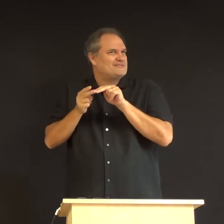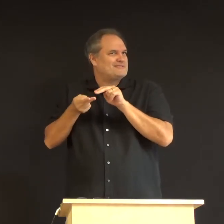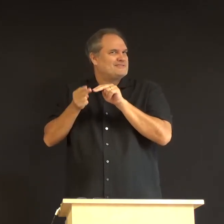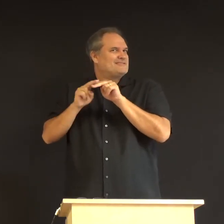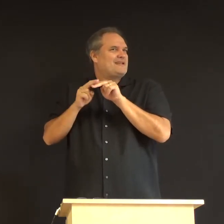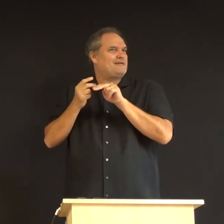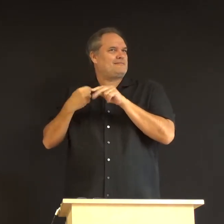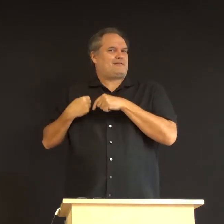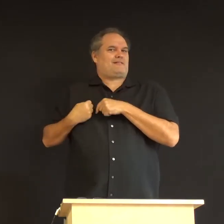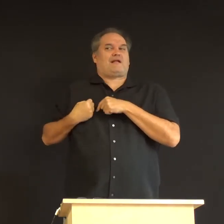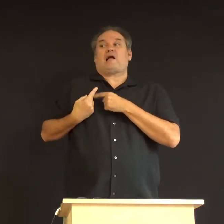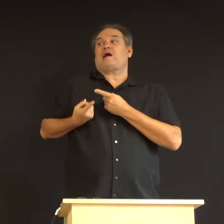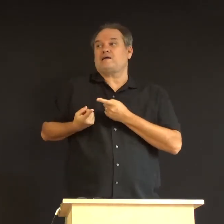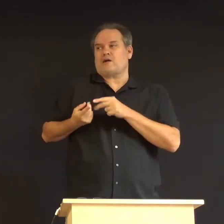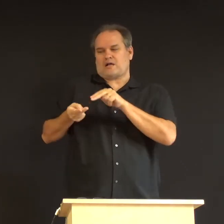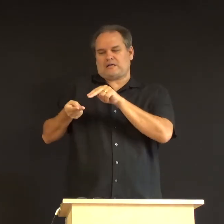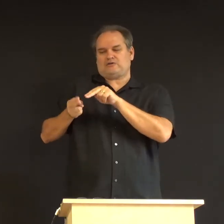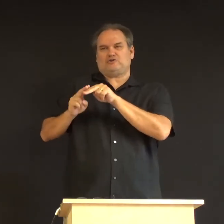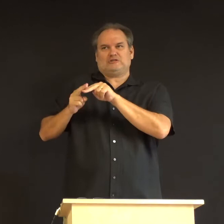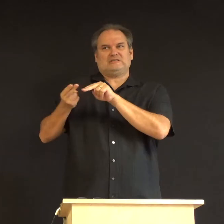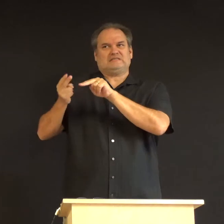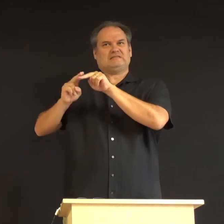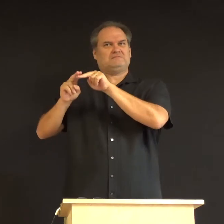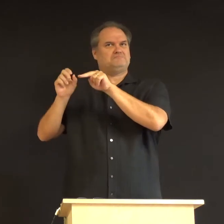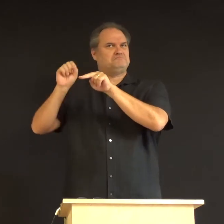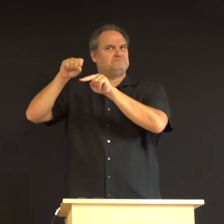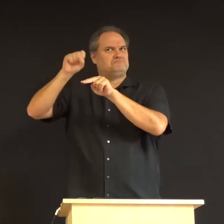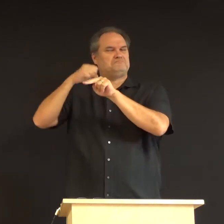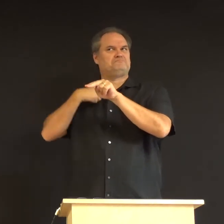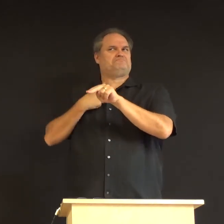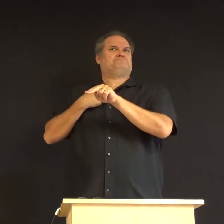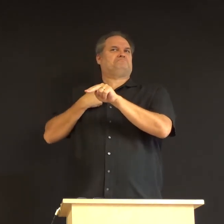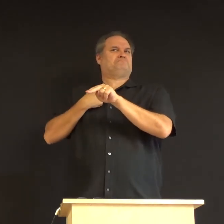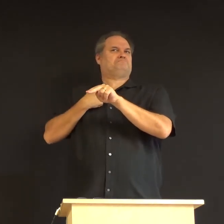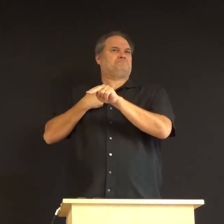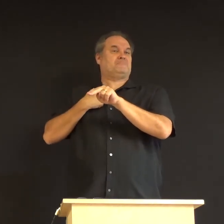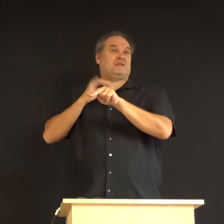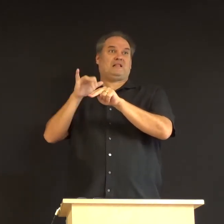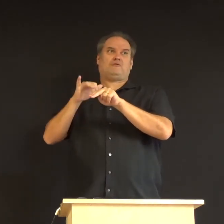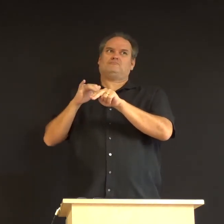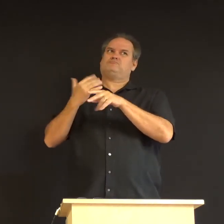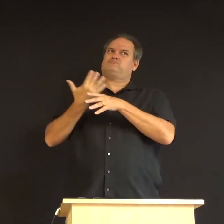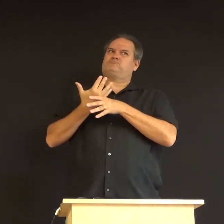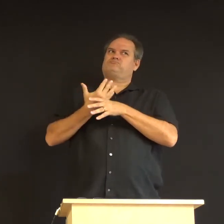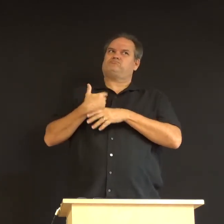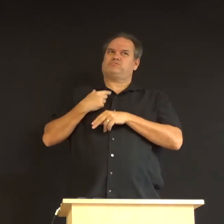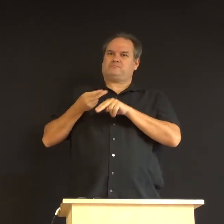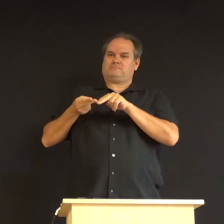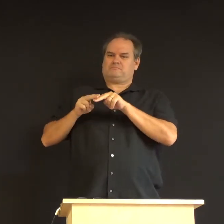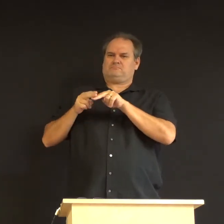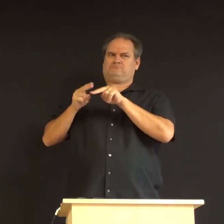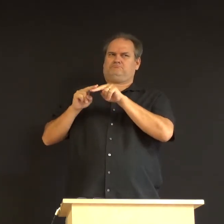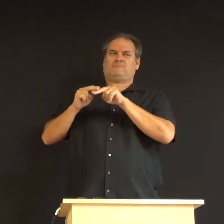I see an increase lately, an increase of people who are that bit